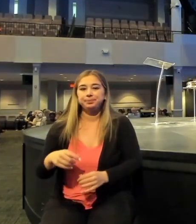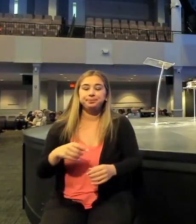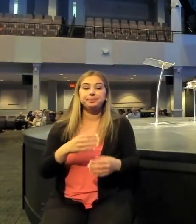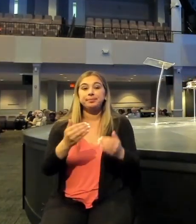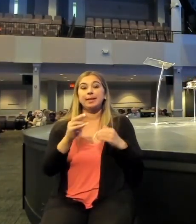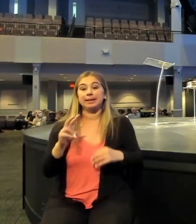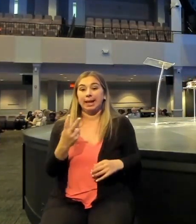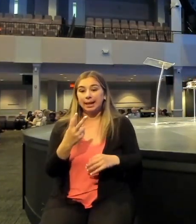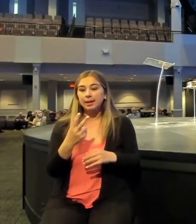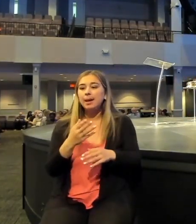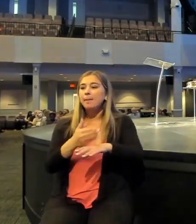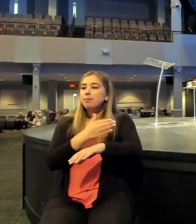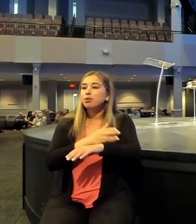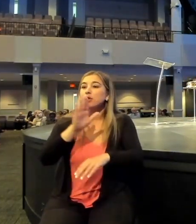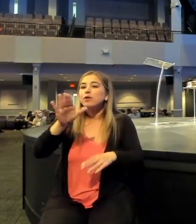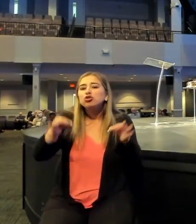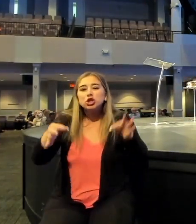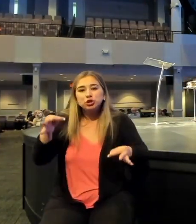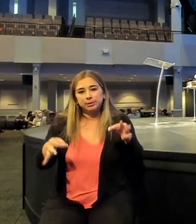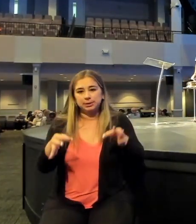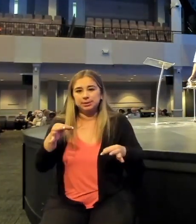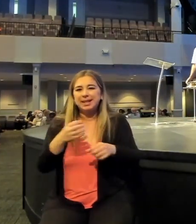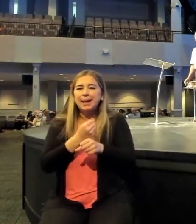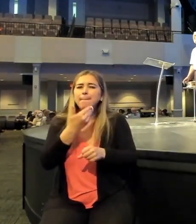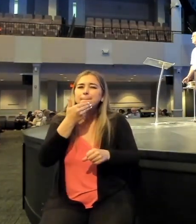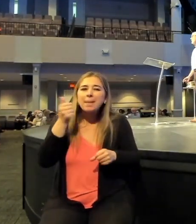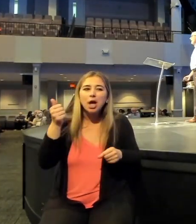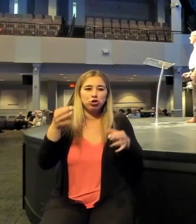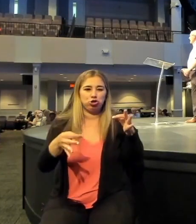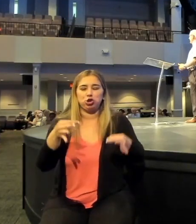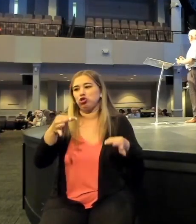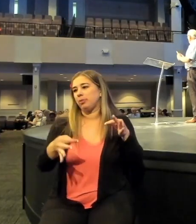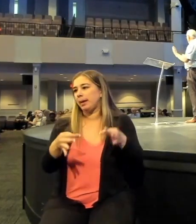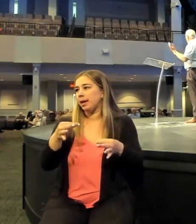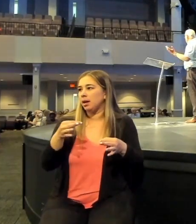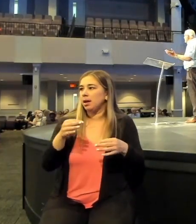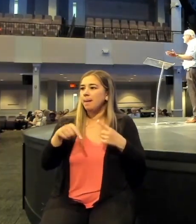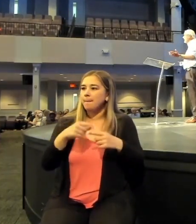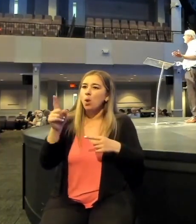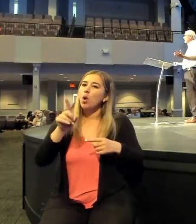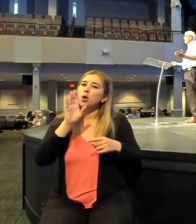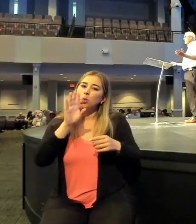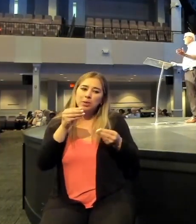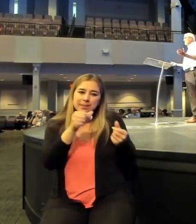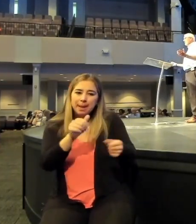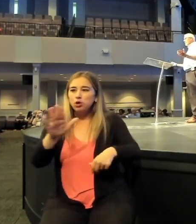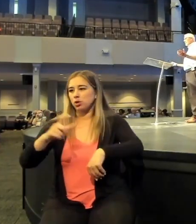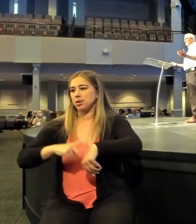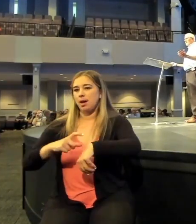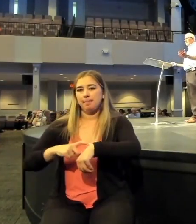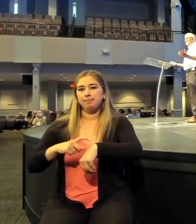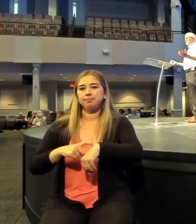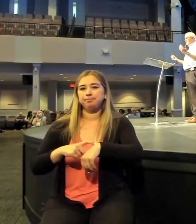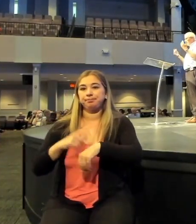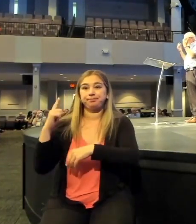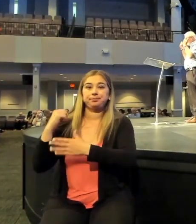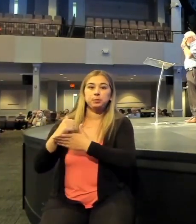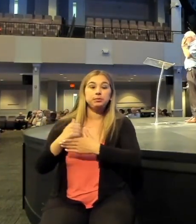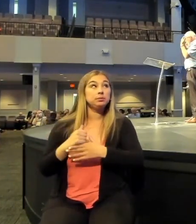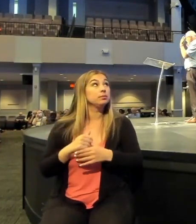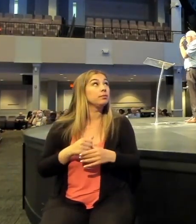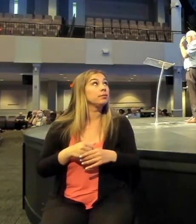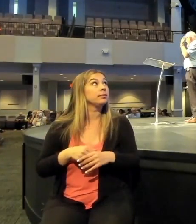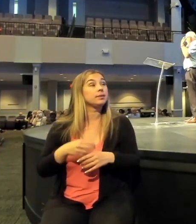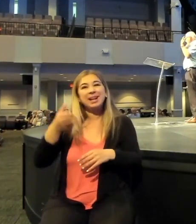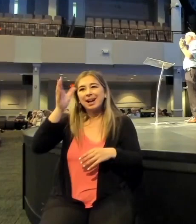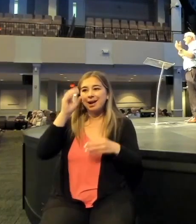Number two, improve your judgment. Get better at making judgments about where you're going to spend your time. See,